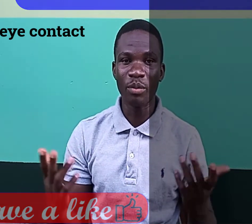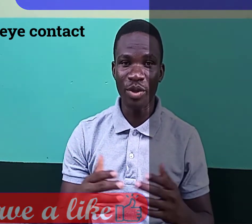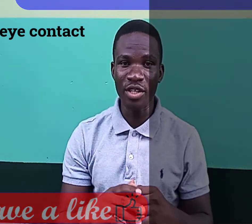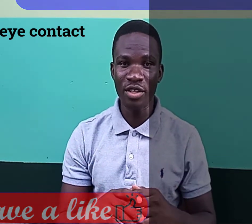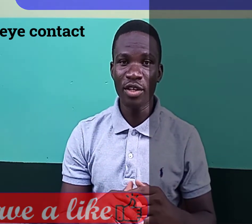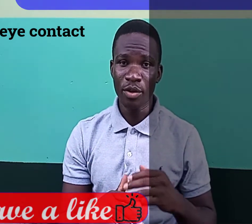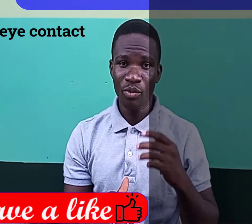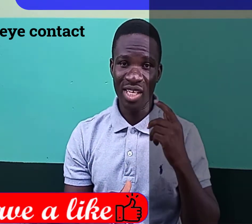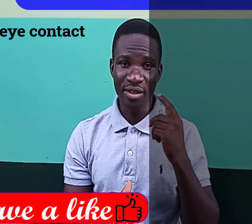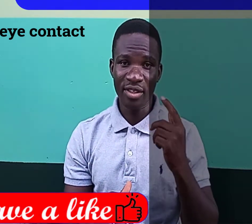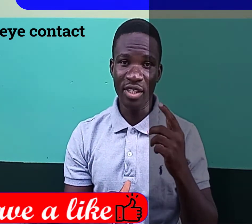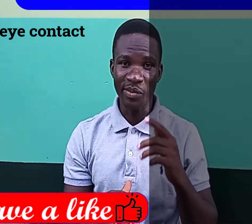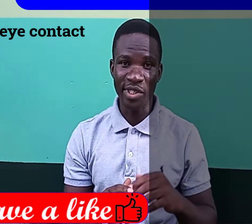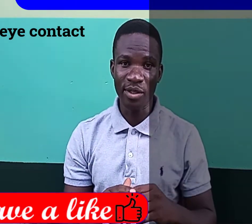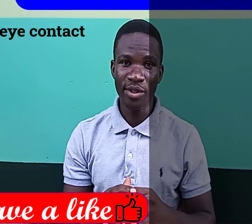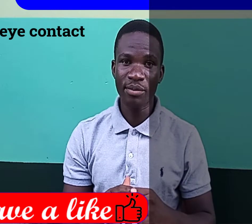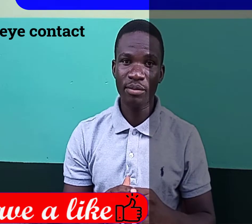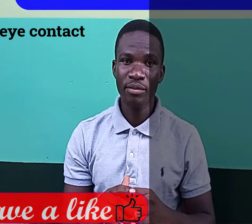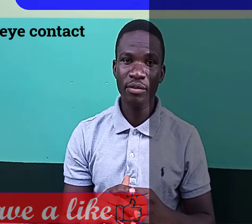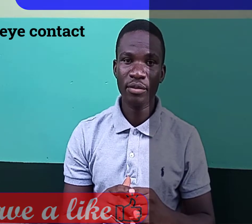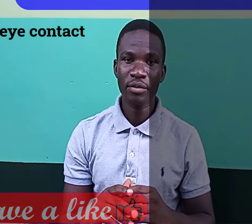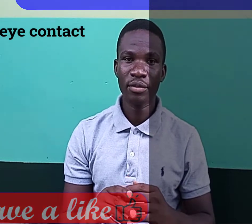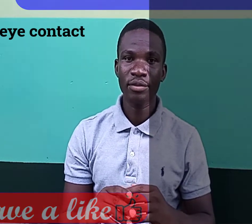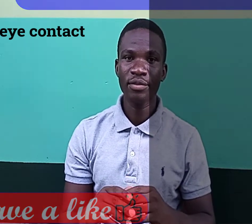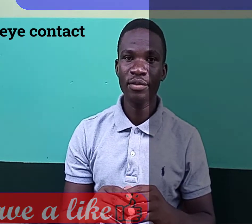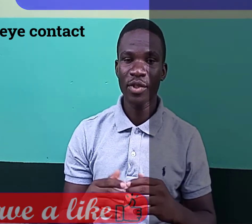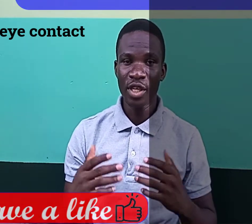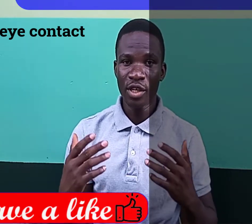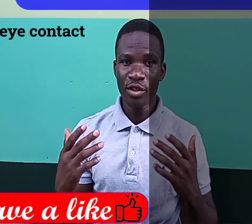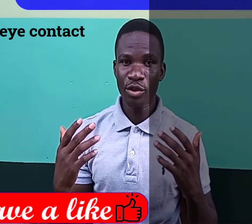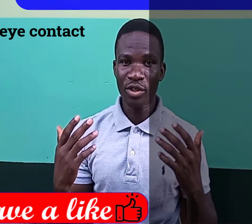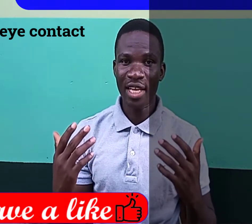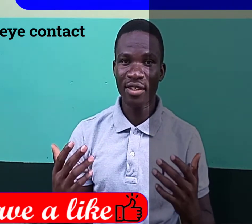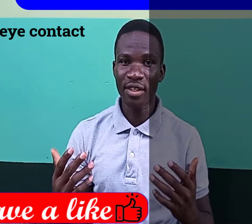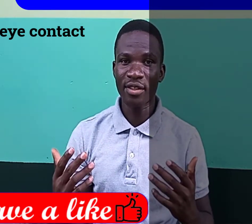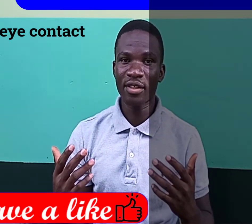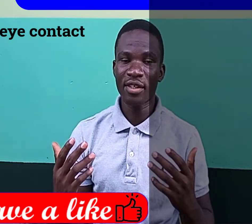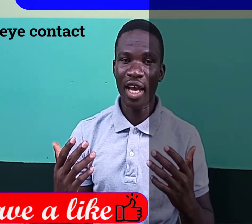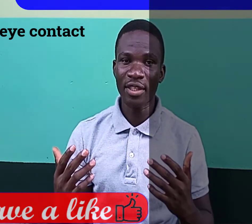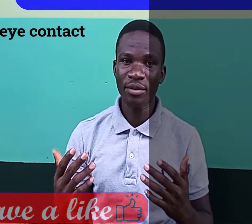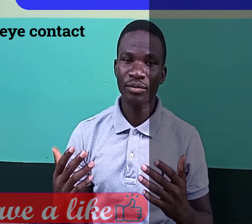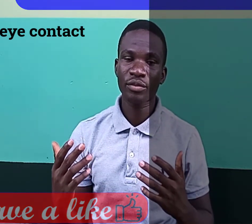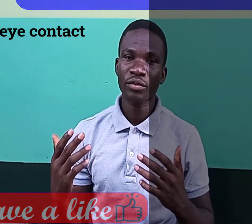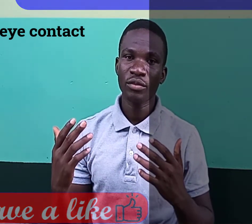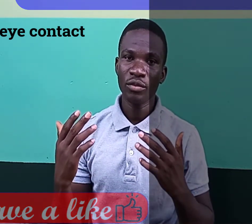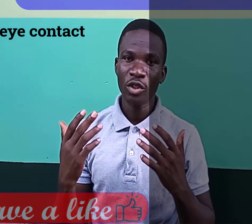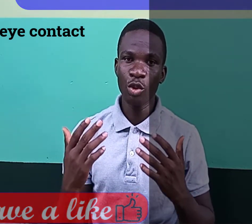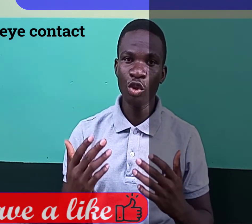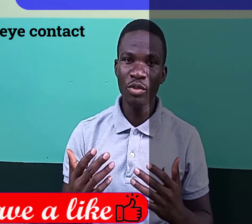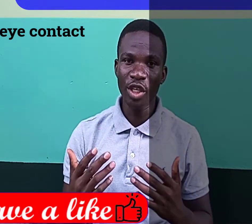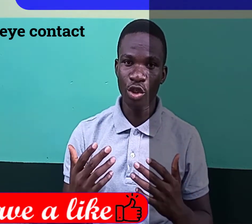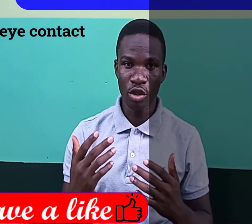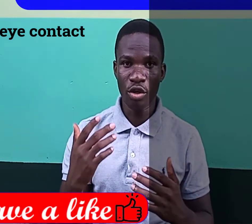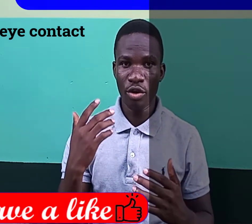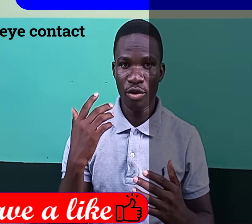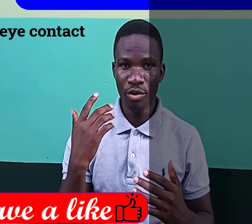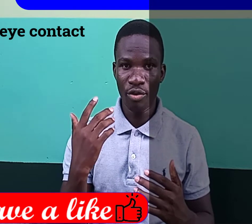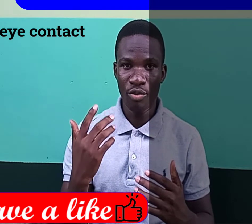be without seeing themselves. So that is it, that we should make sure